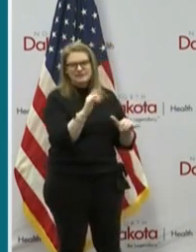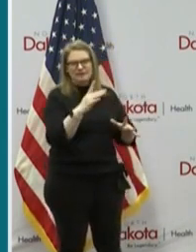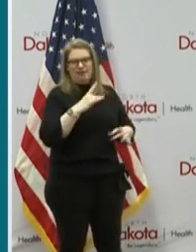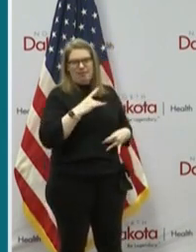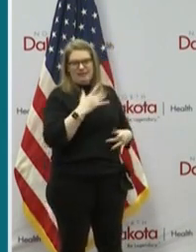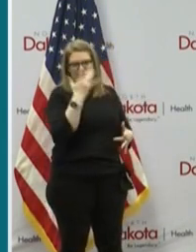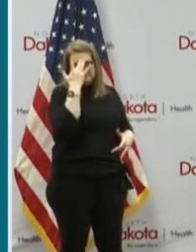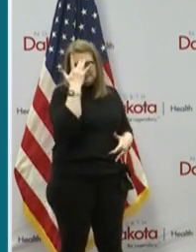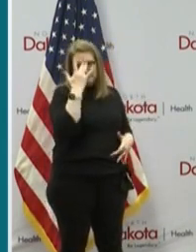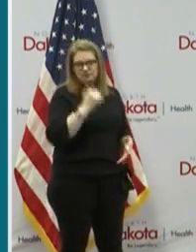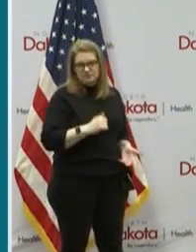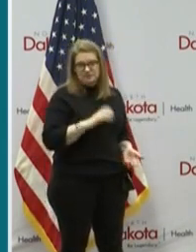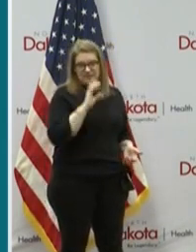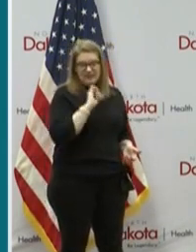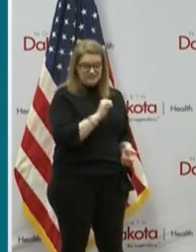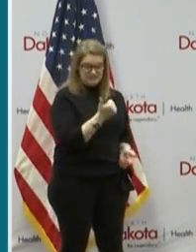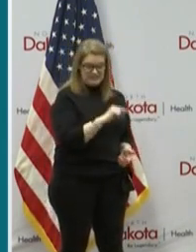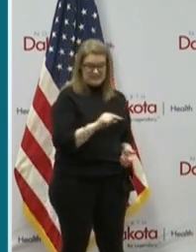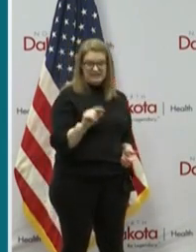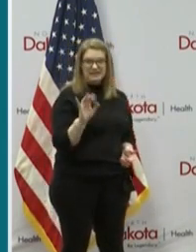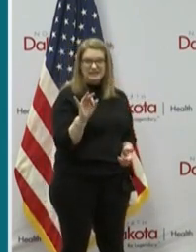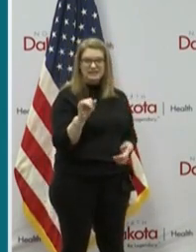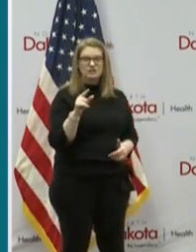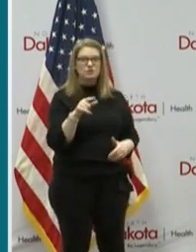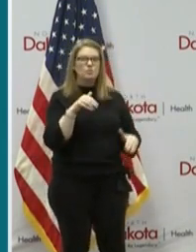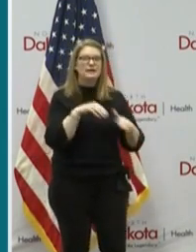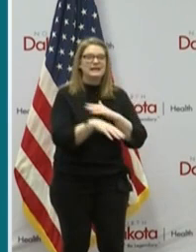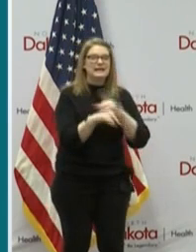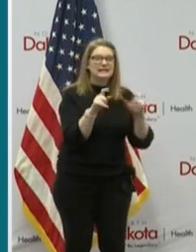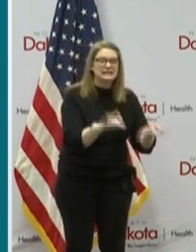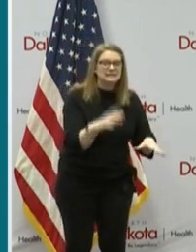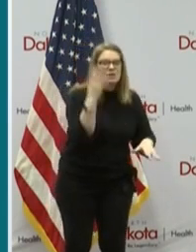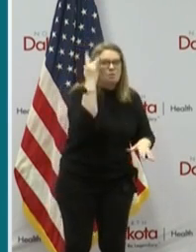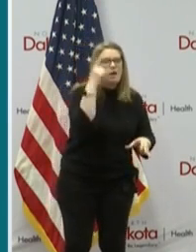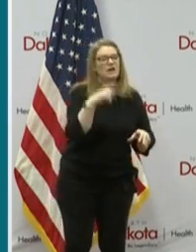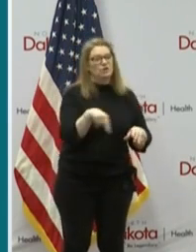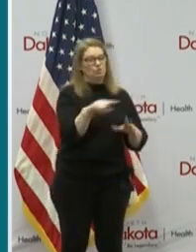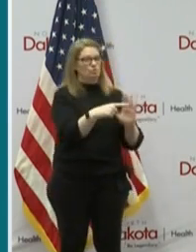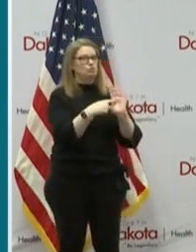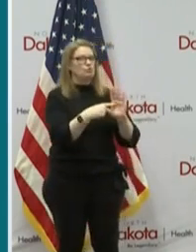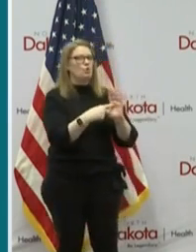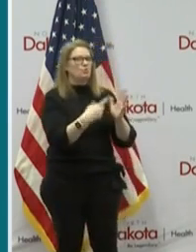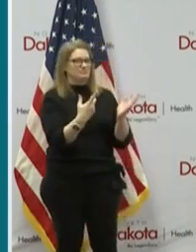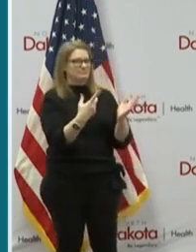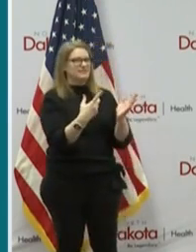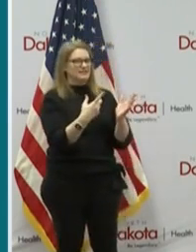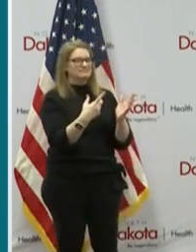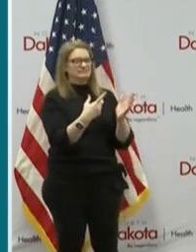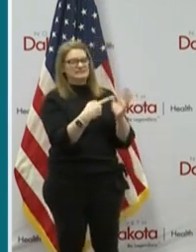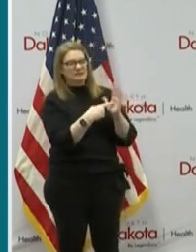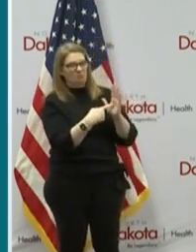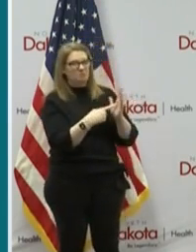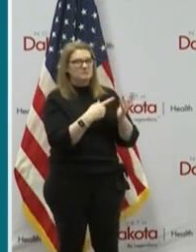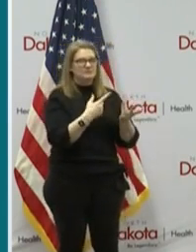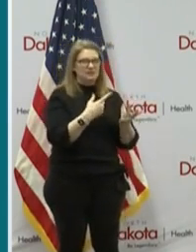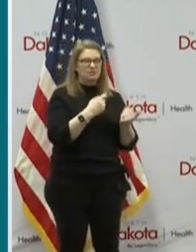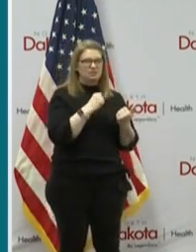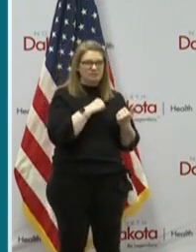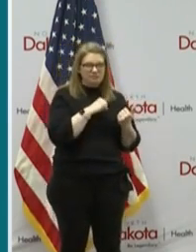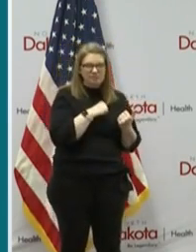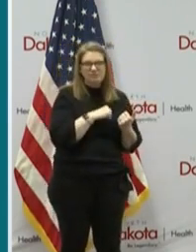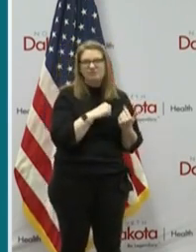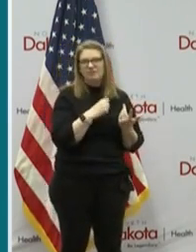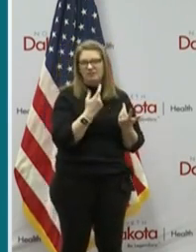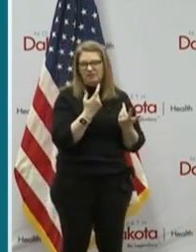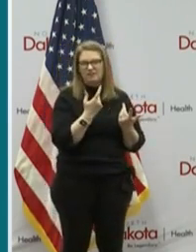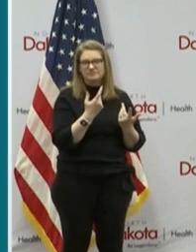I'm assuming if you're between 10 and 19 and you went in and got tested, it was because you had symptoms and someone was worried about you. So again, just want to make sure